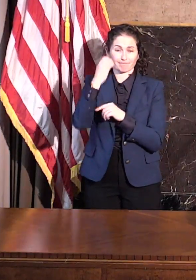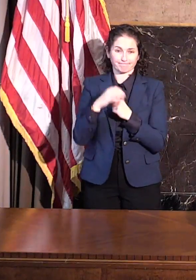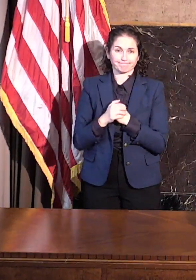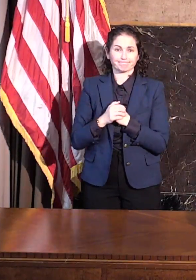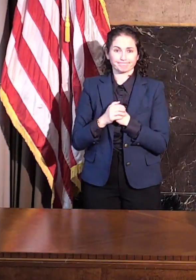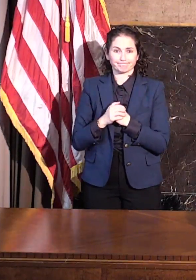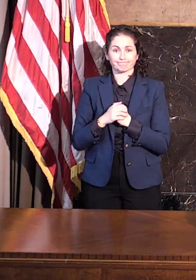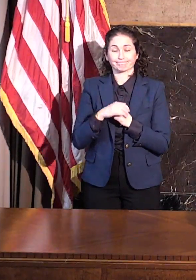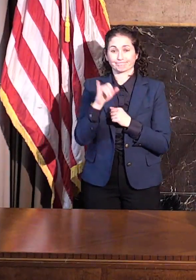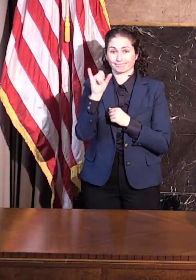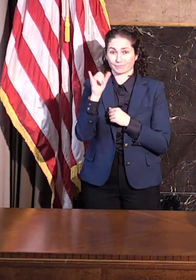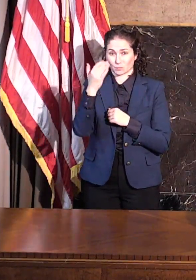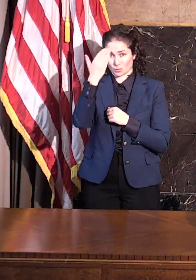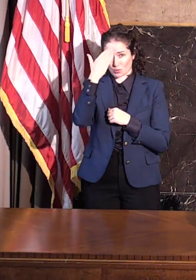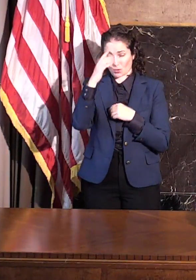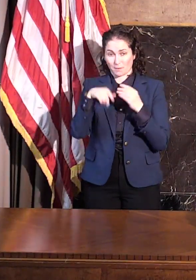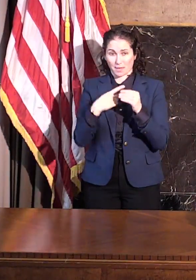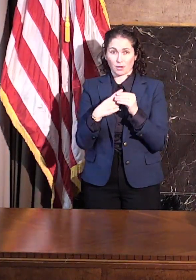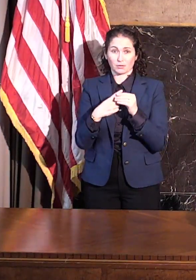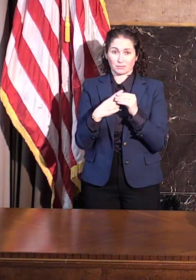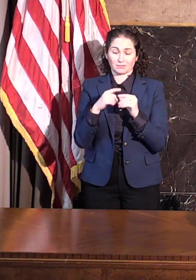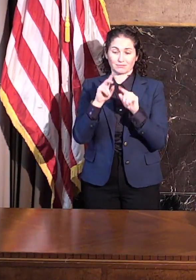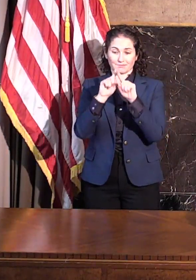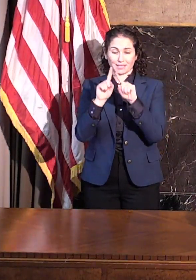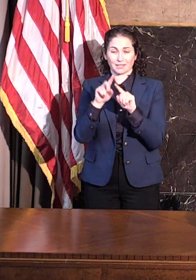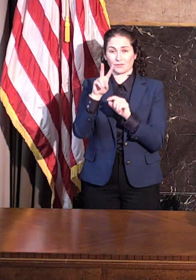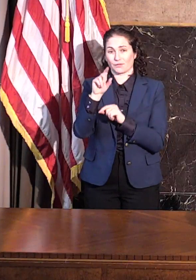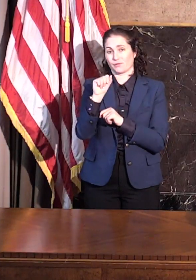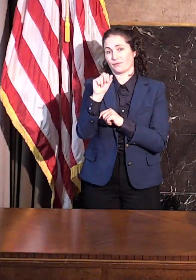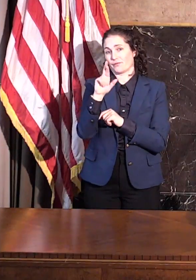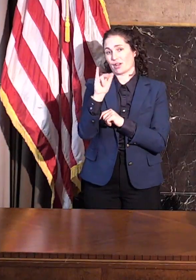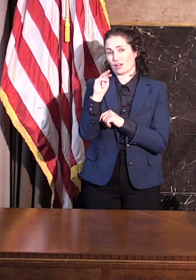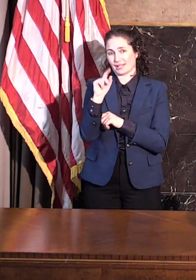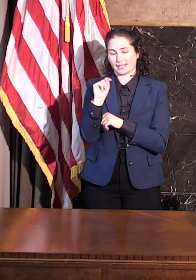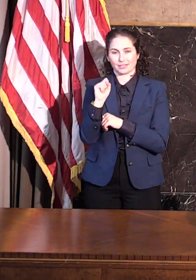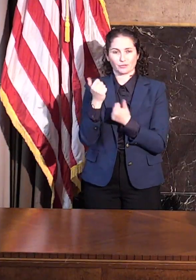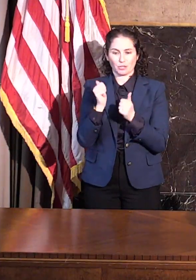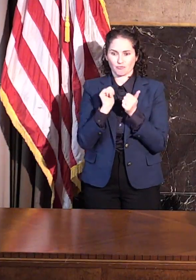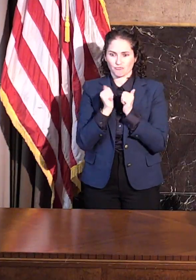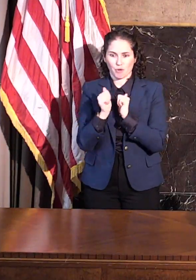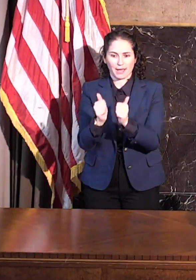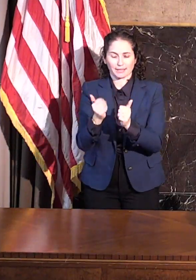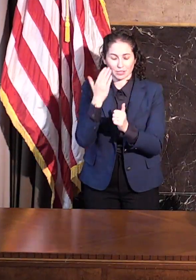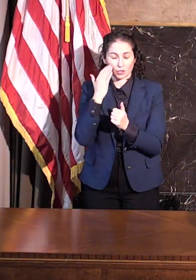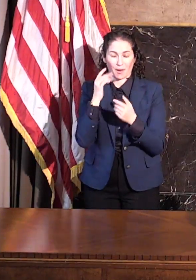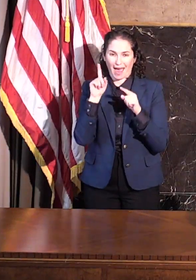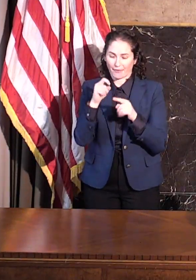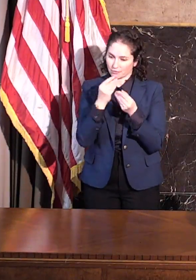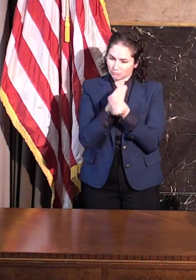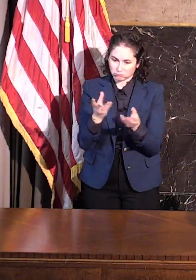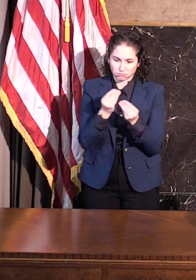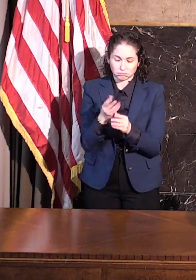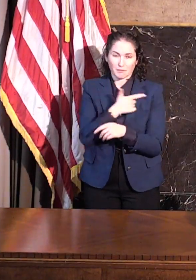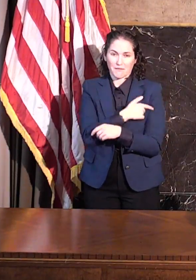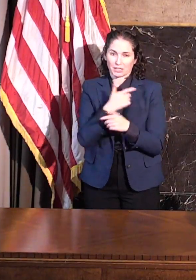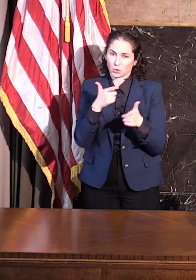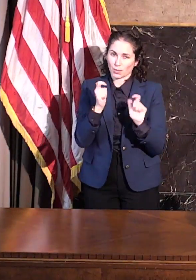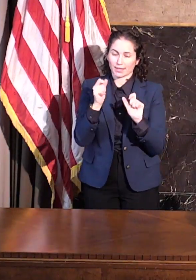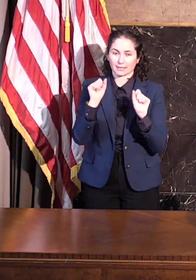in 49 states, probably in 50. They just haven't identified it yet. We have not yet identified a case